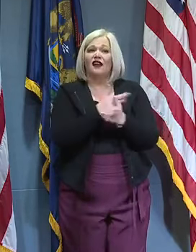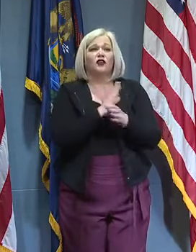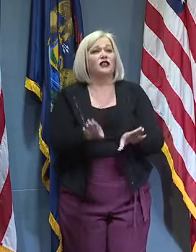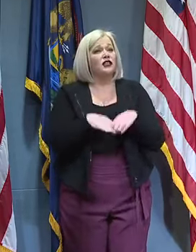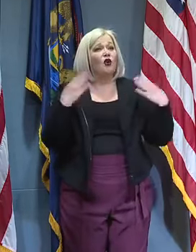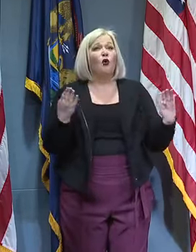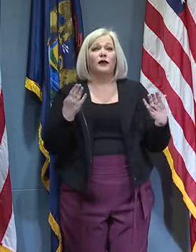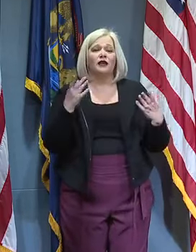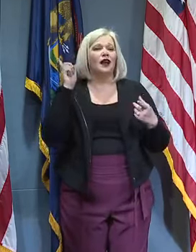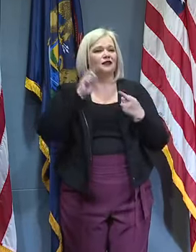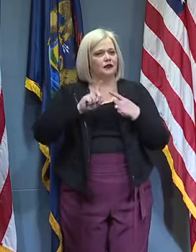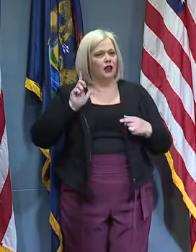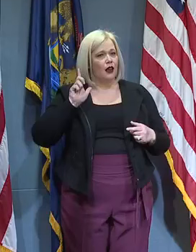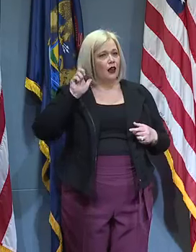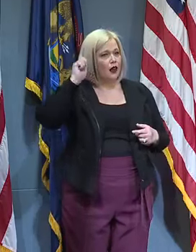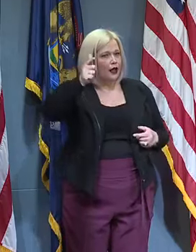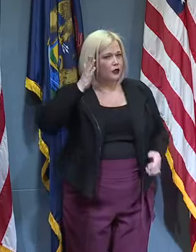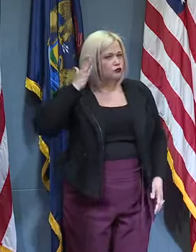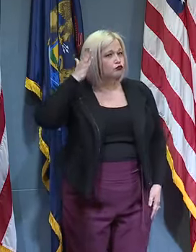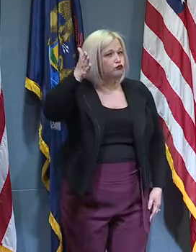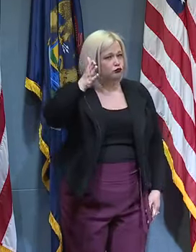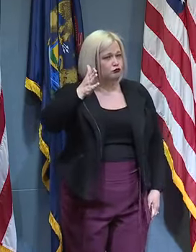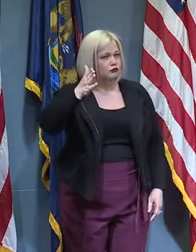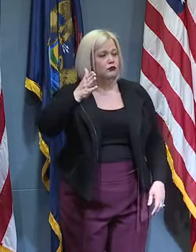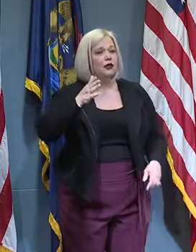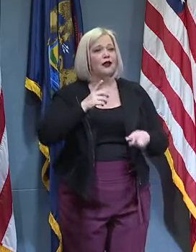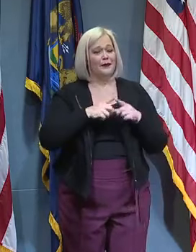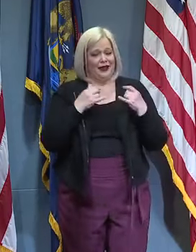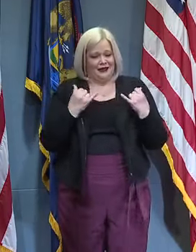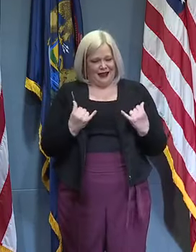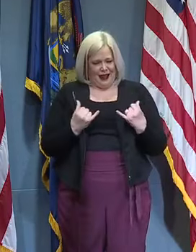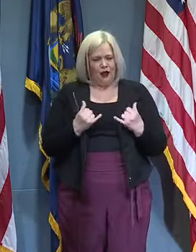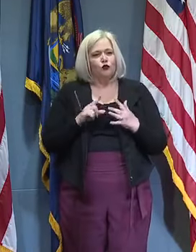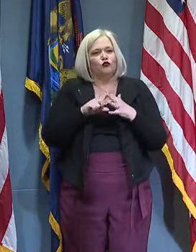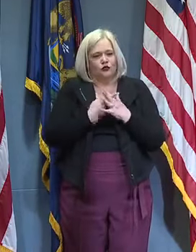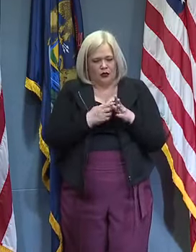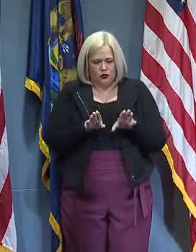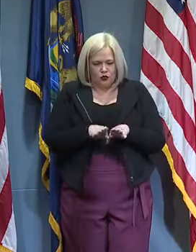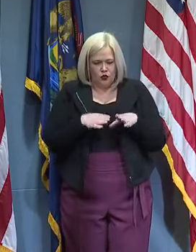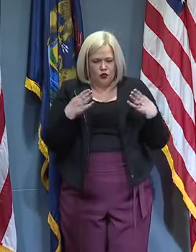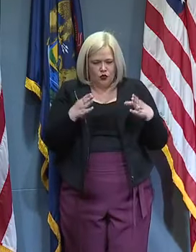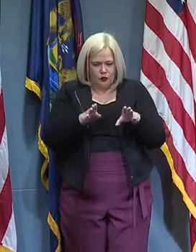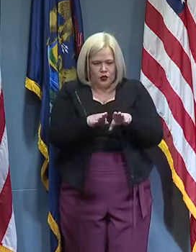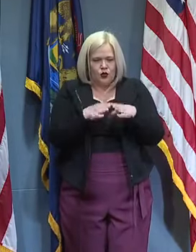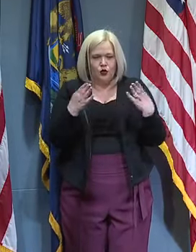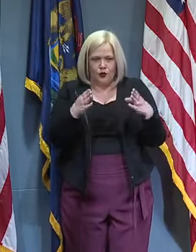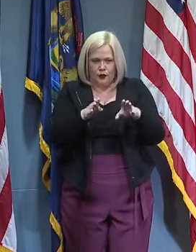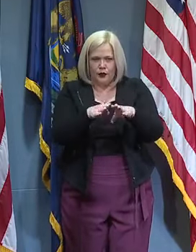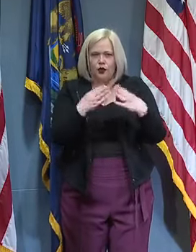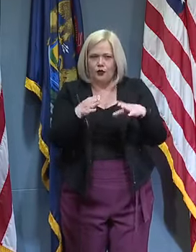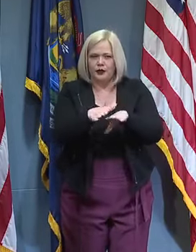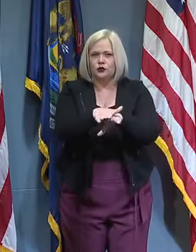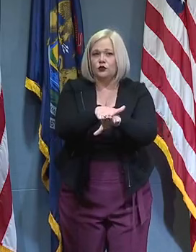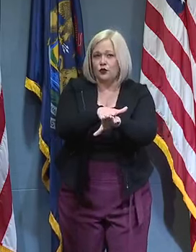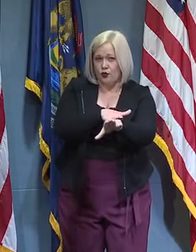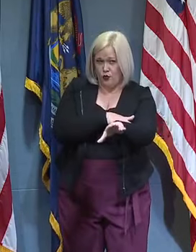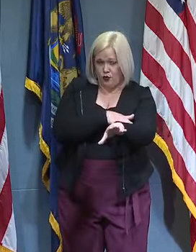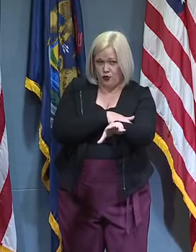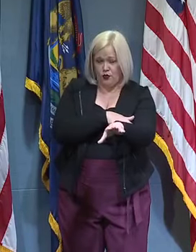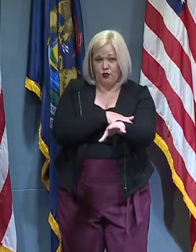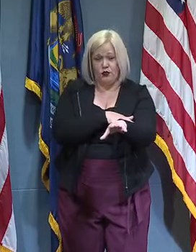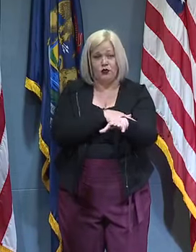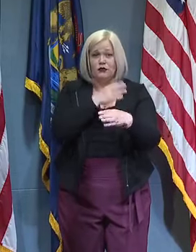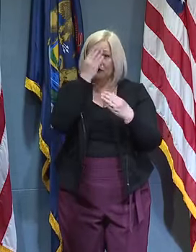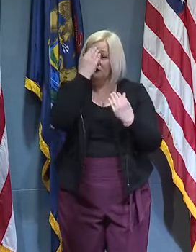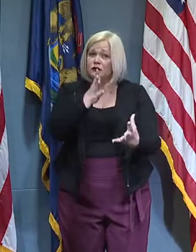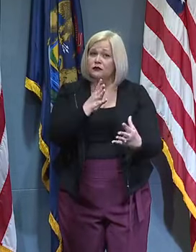some time, but we are starting to turn that dial. I want to make sure that Michiganders know you still shouldn't leave your